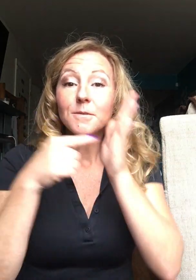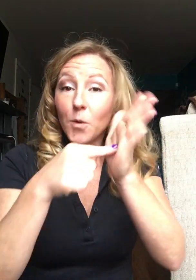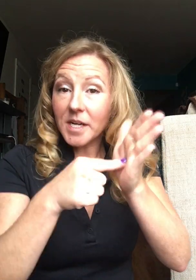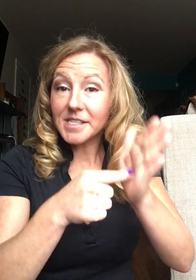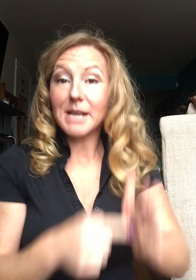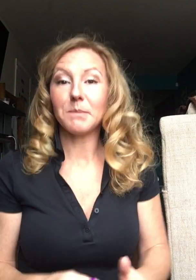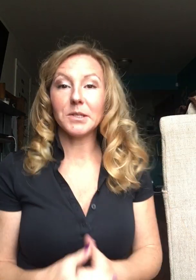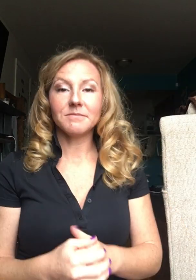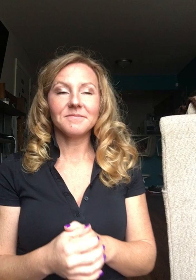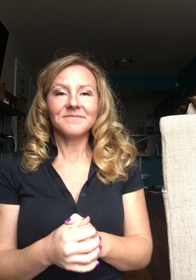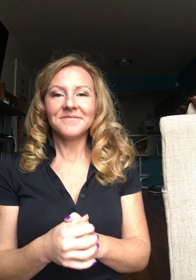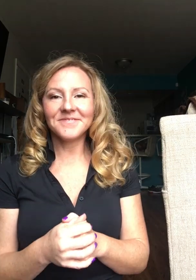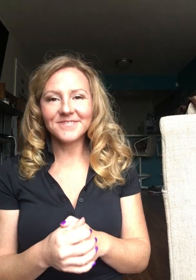For example,